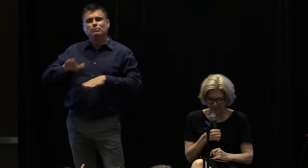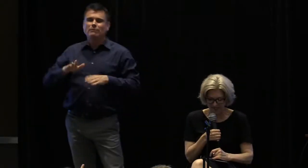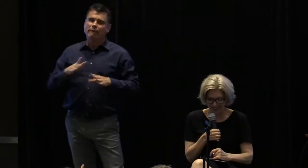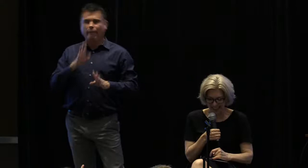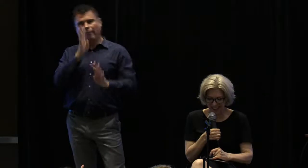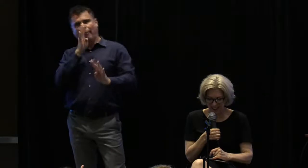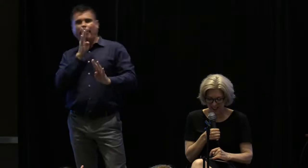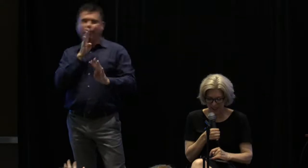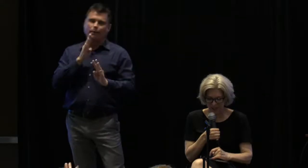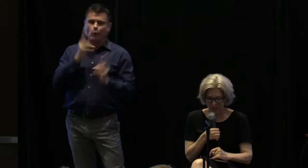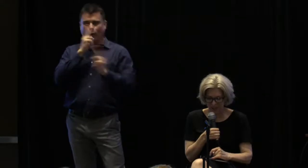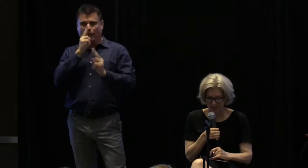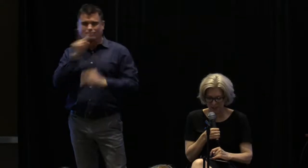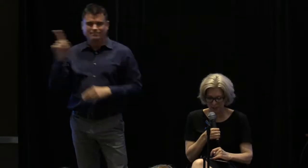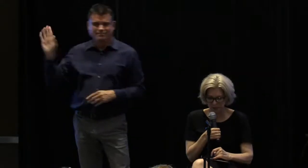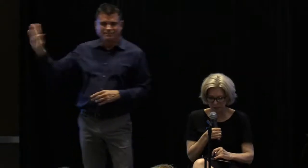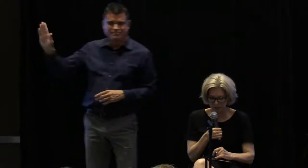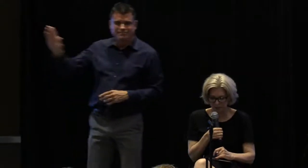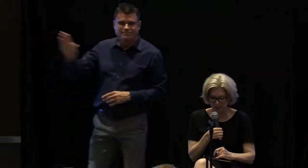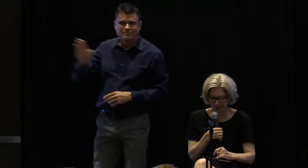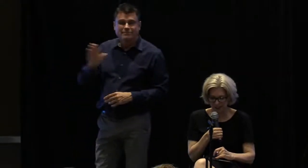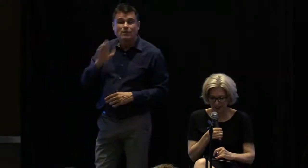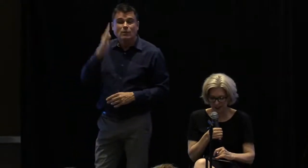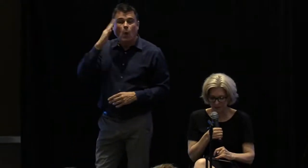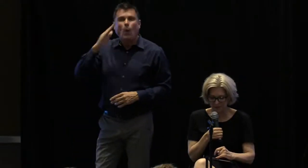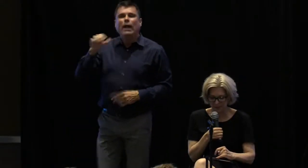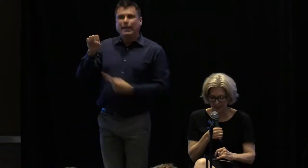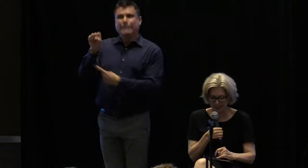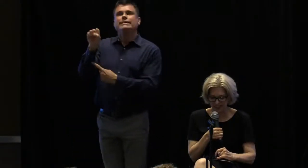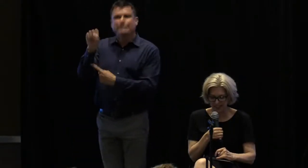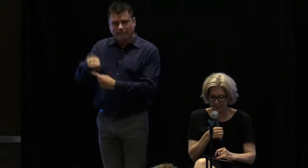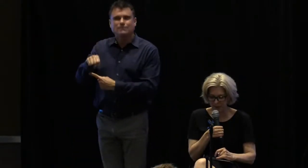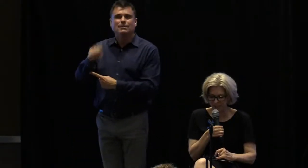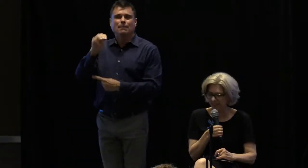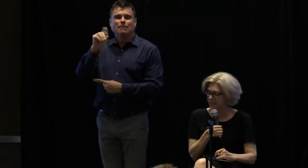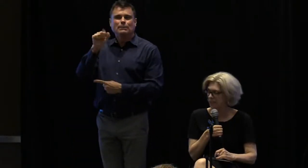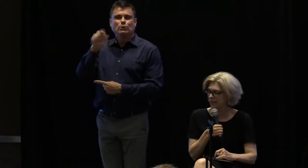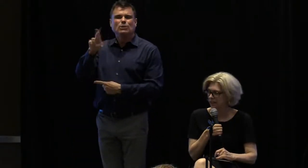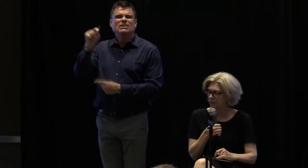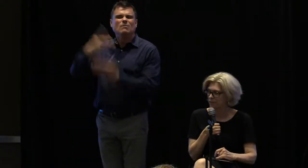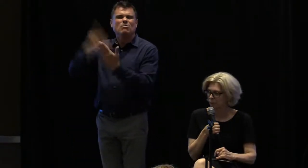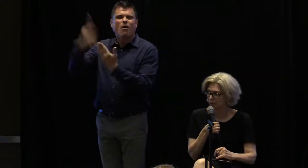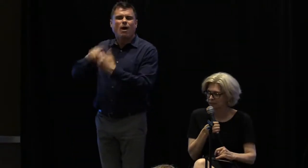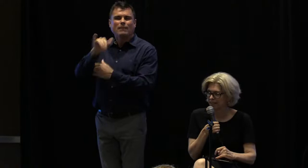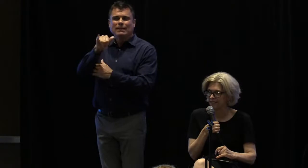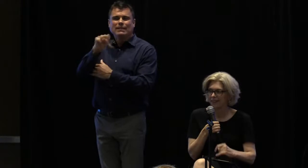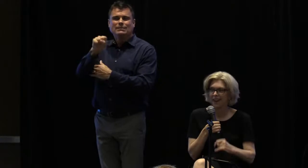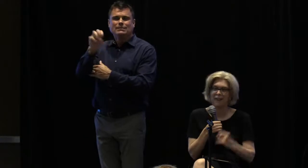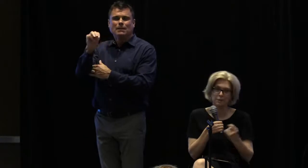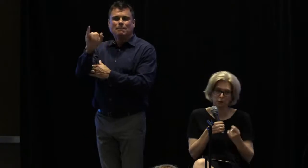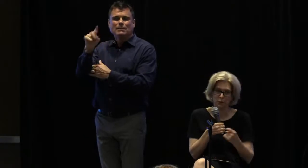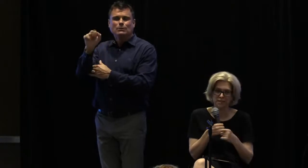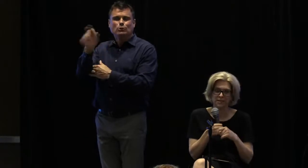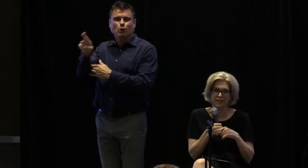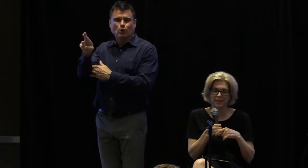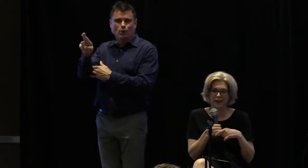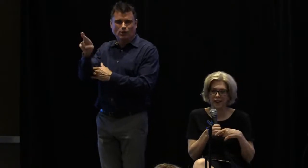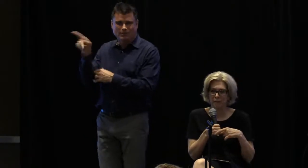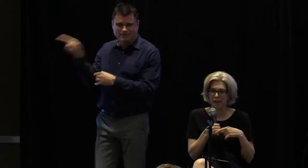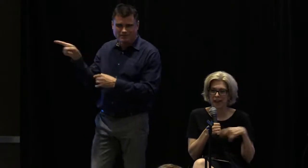And as you spoke, I was thinking it's really nice to be here with some old friends and some new